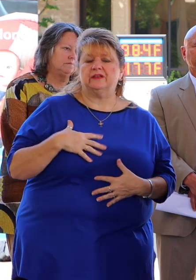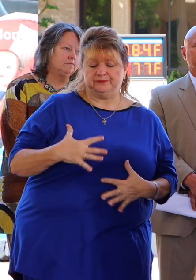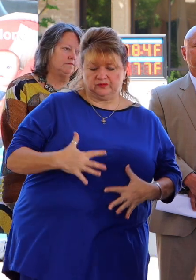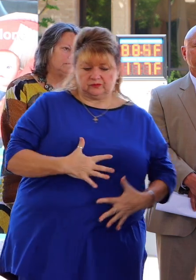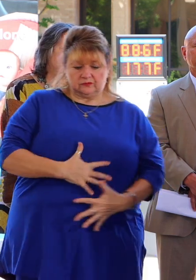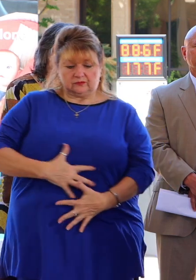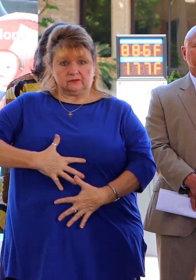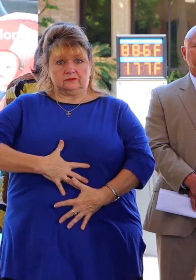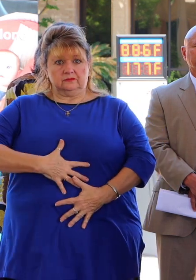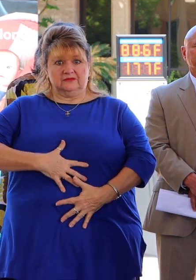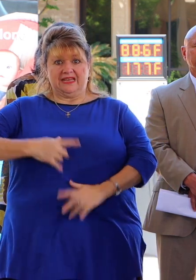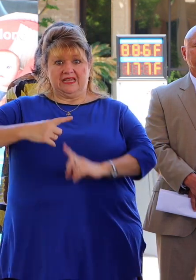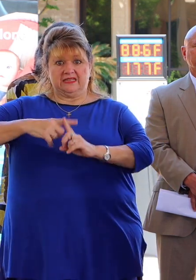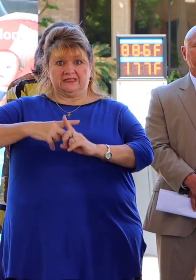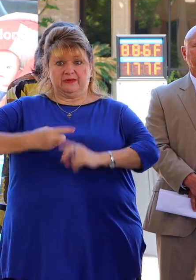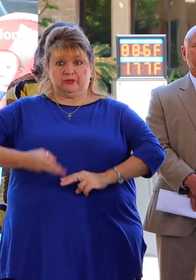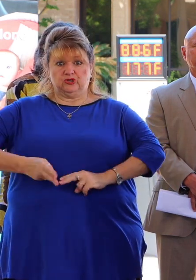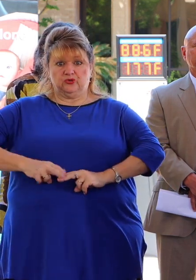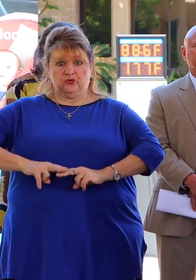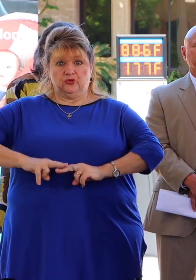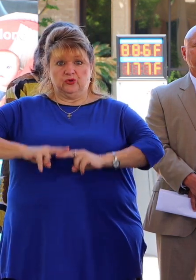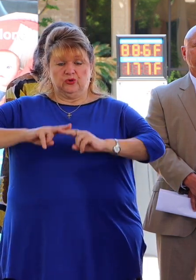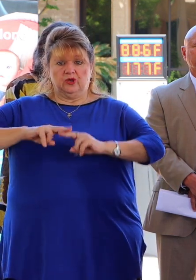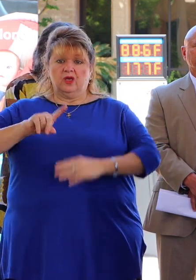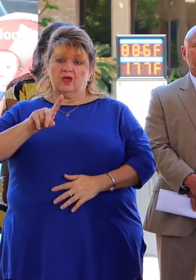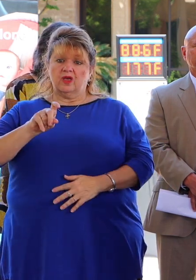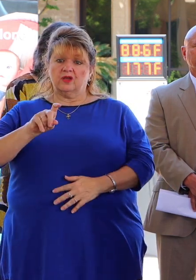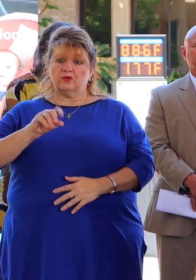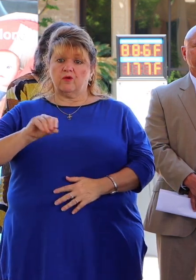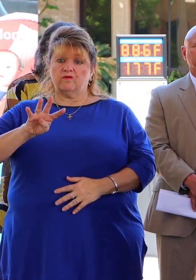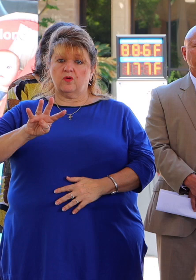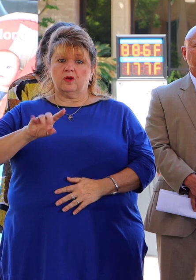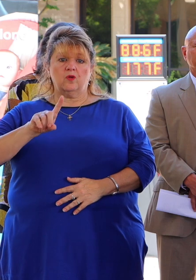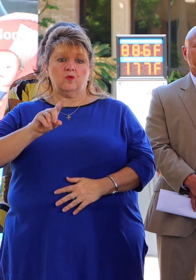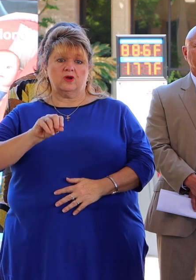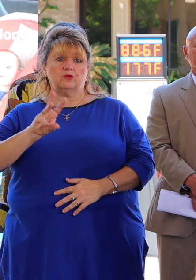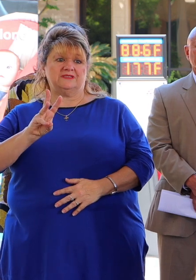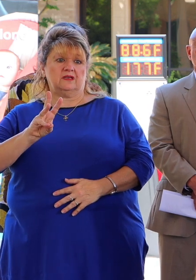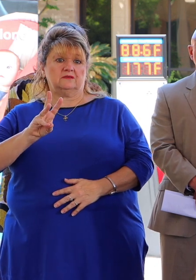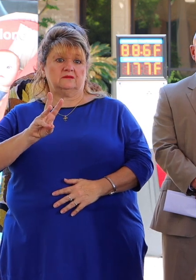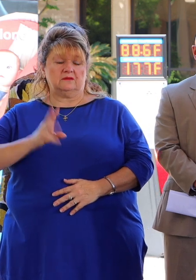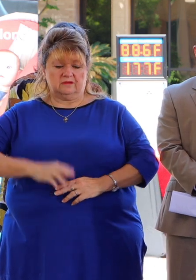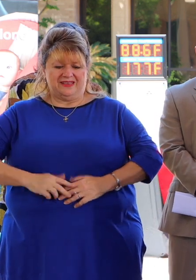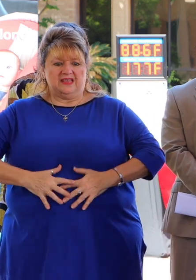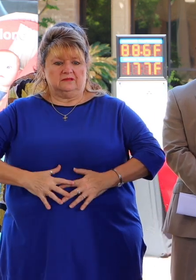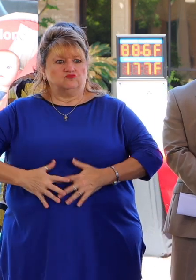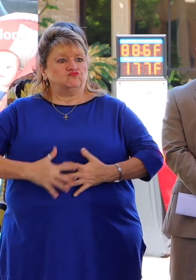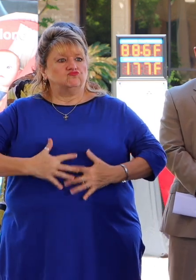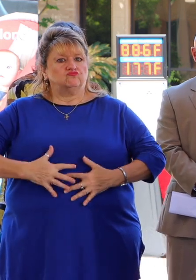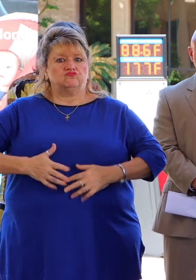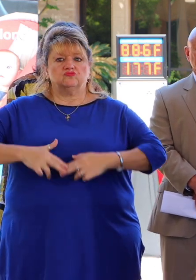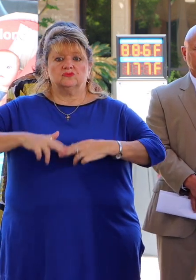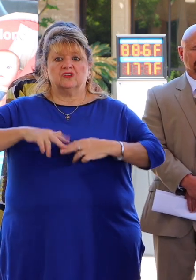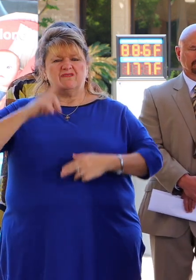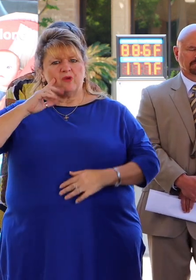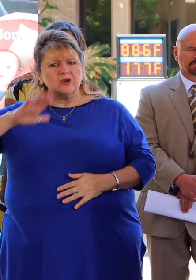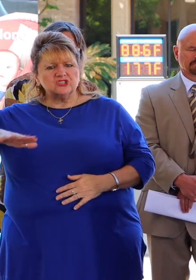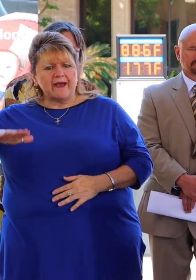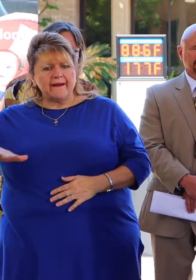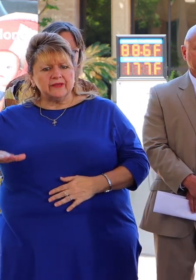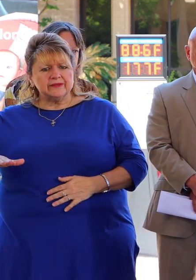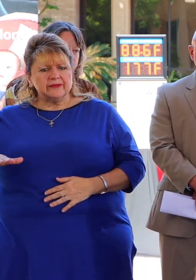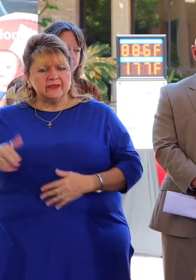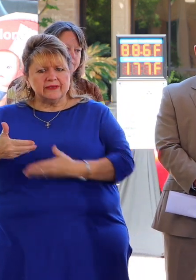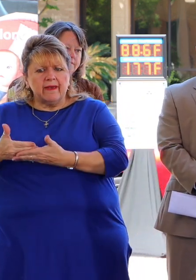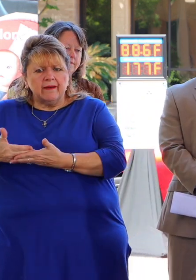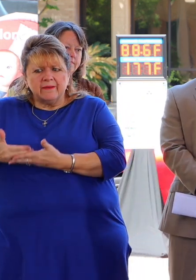core temperature of your body can reach temperatures as high as 104 to 106 degrees. Imagine that for a child.